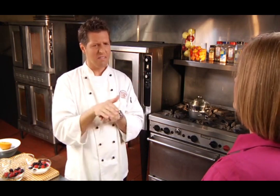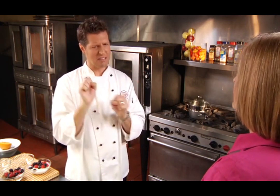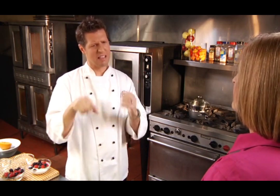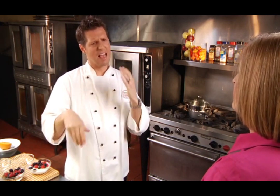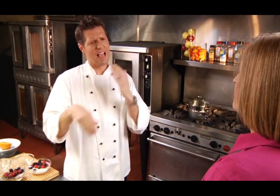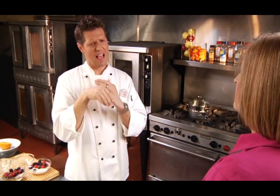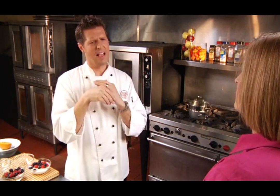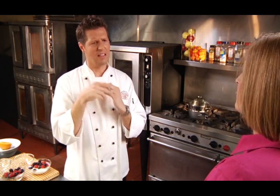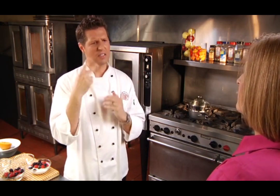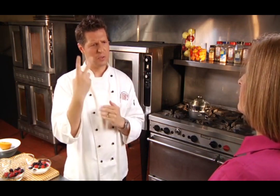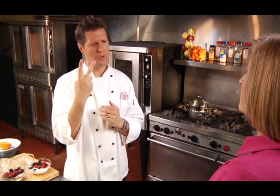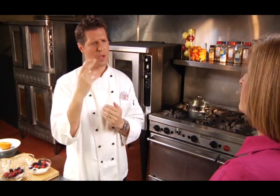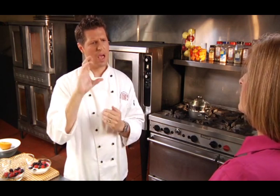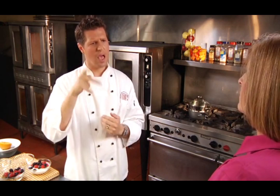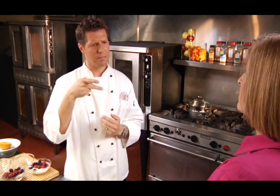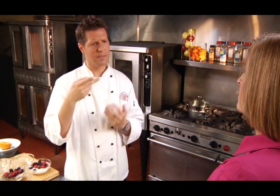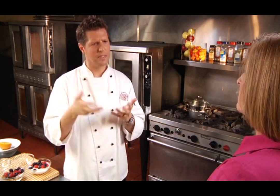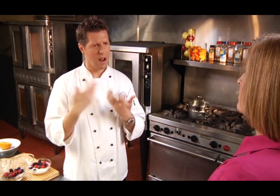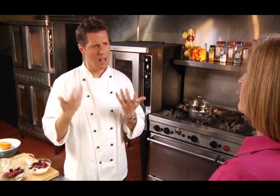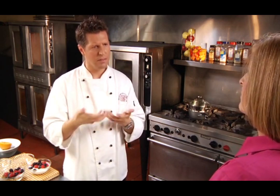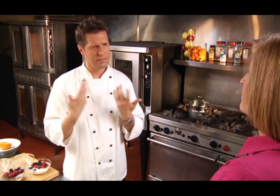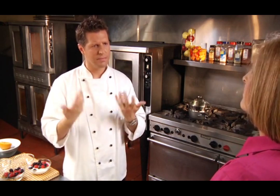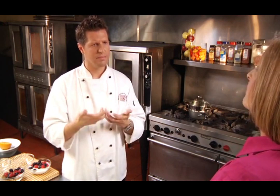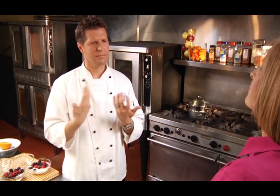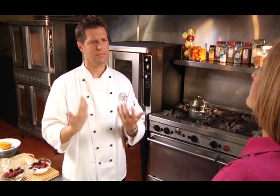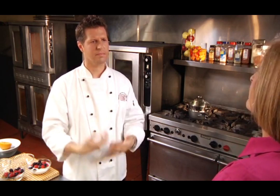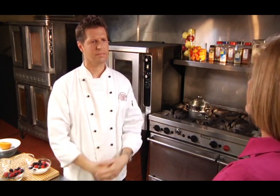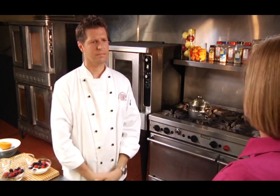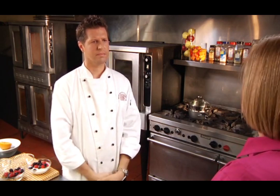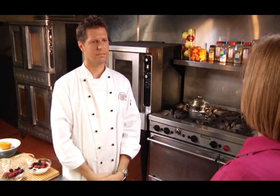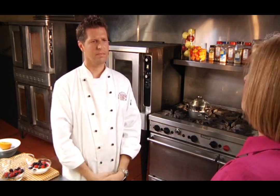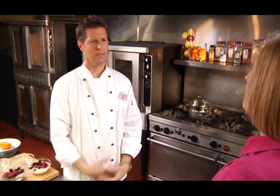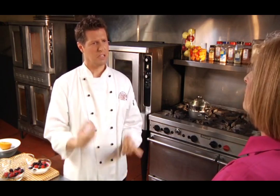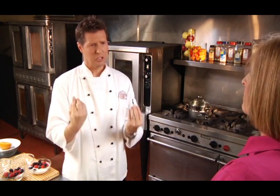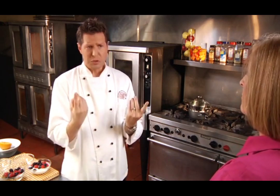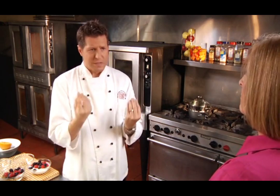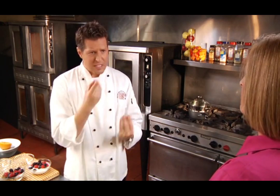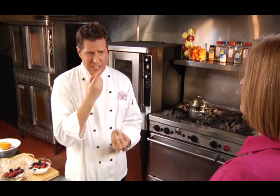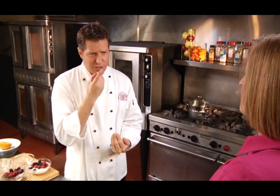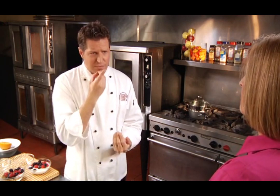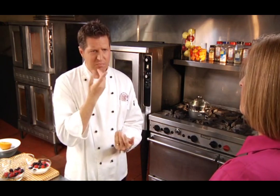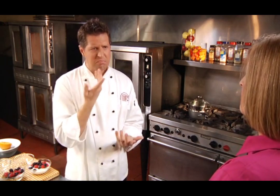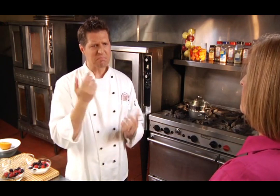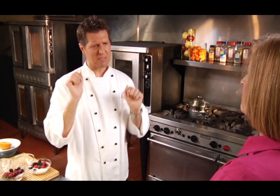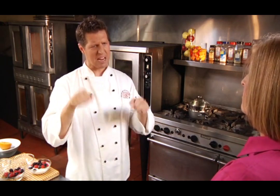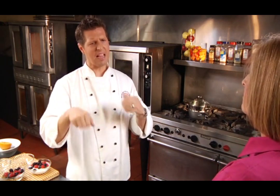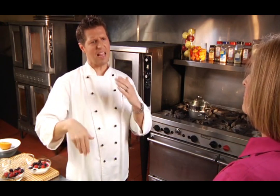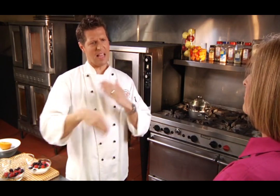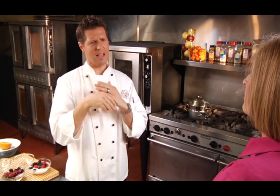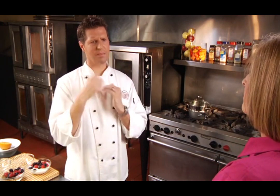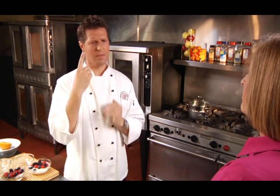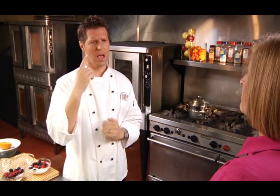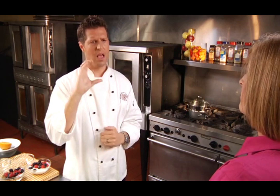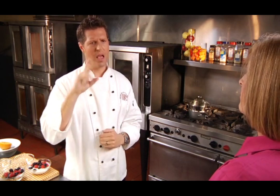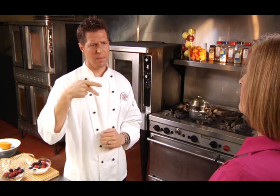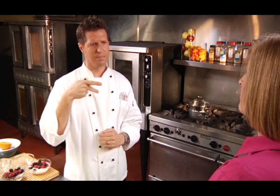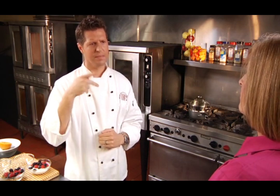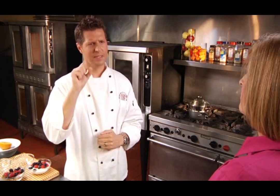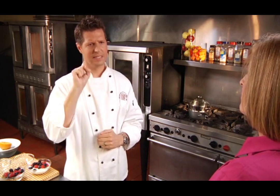If that's not enough, we can add 2 cups of salad. For dinner, we can add 1 cup of steamed vegetables.